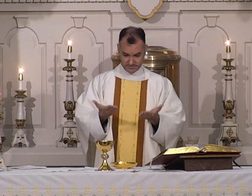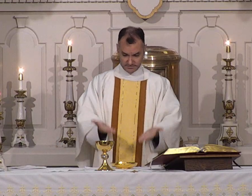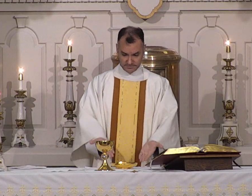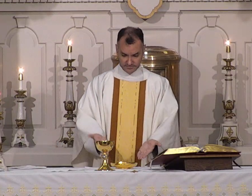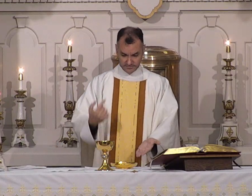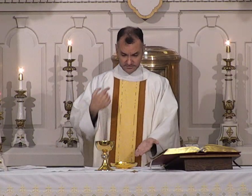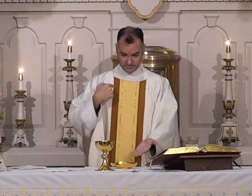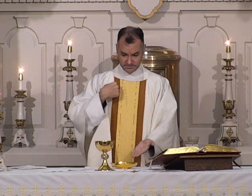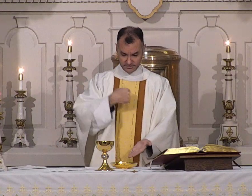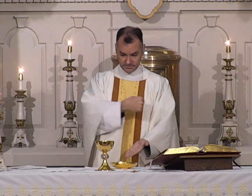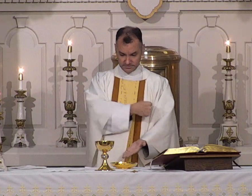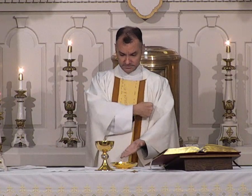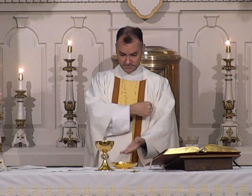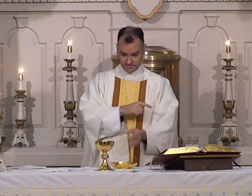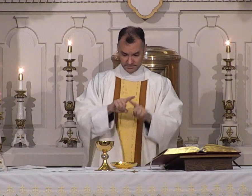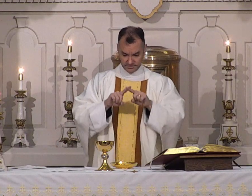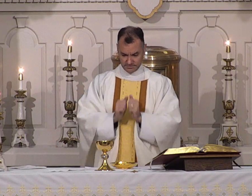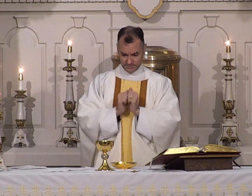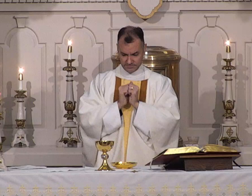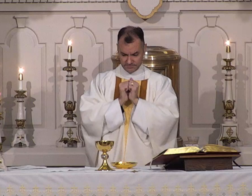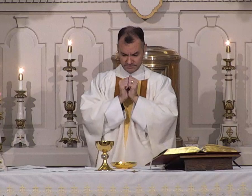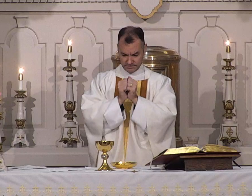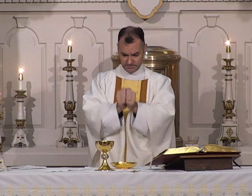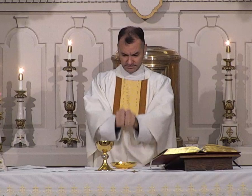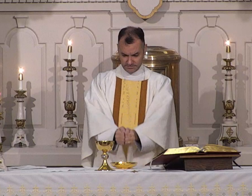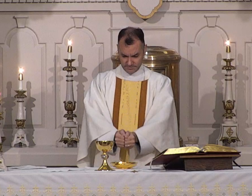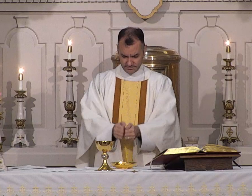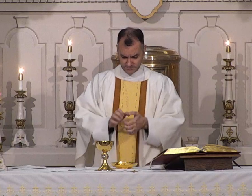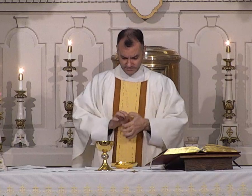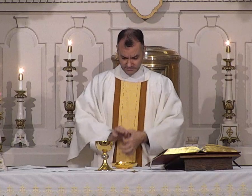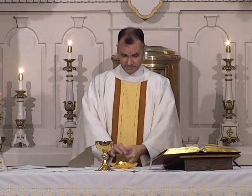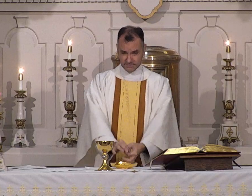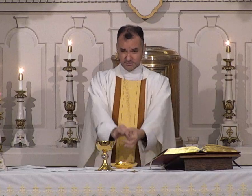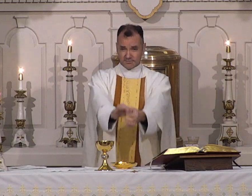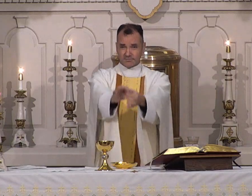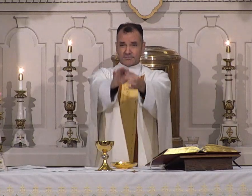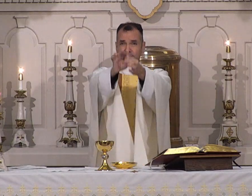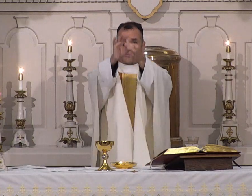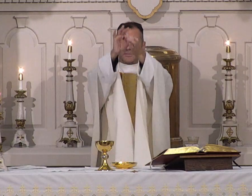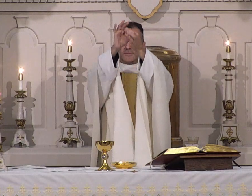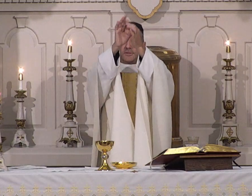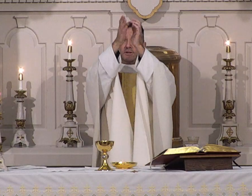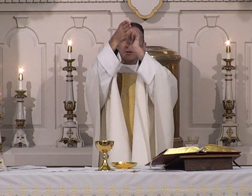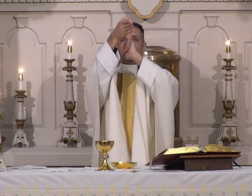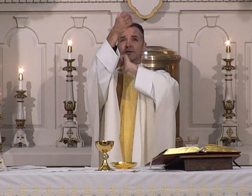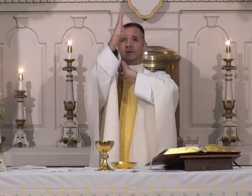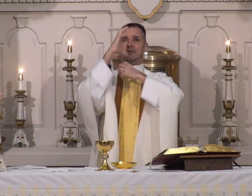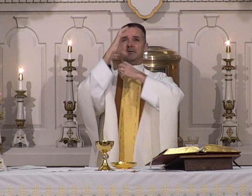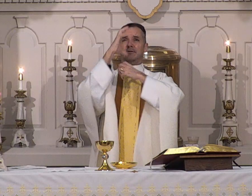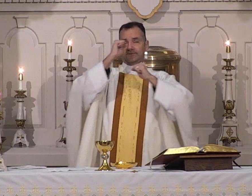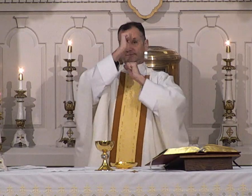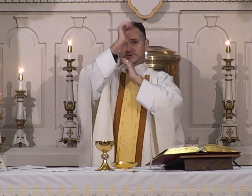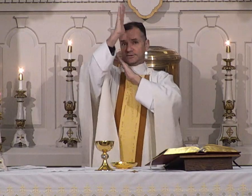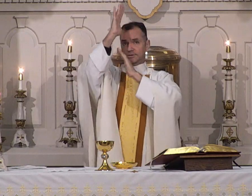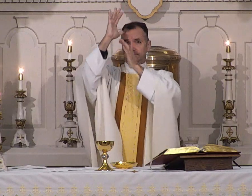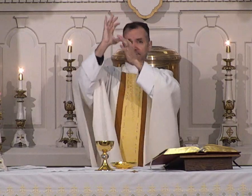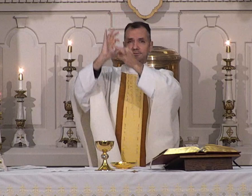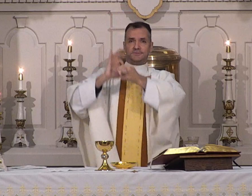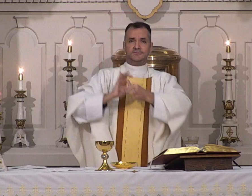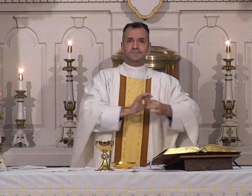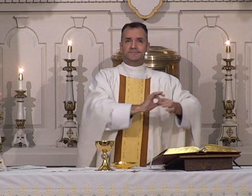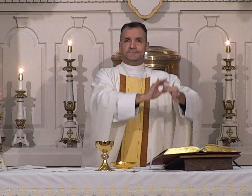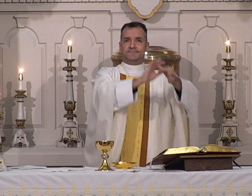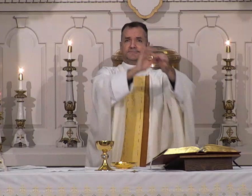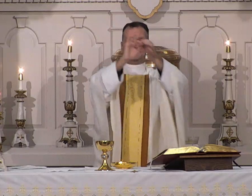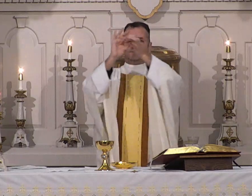Through him and with him and in him, O God, Almighty Father, in the unity